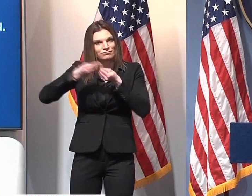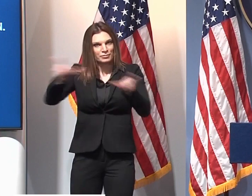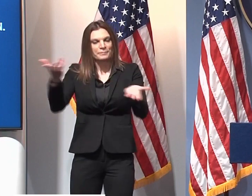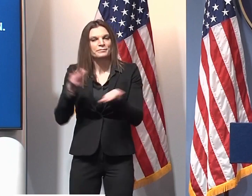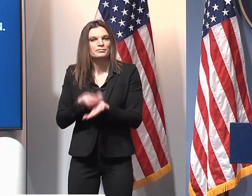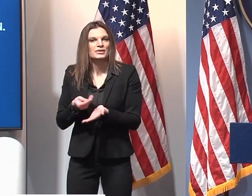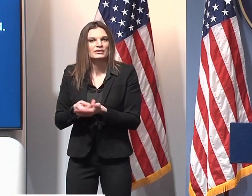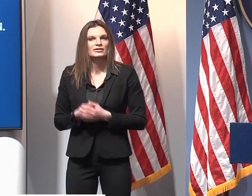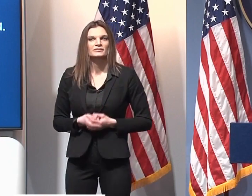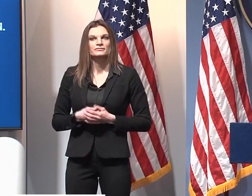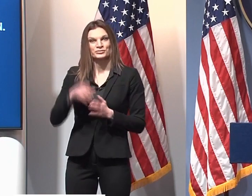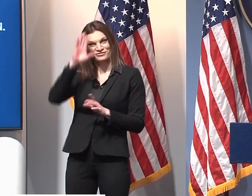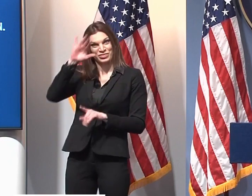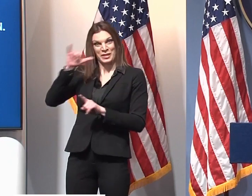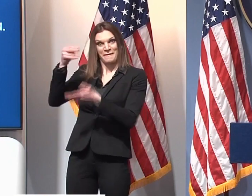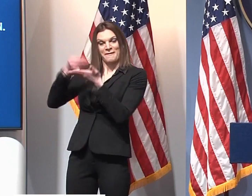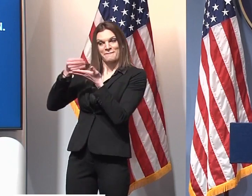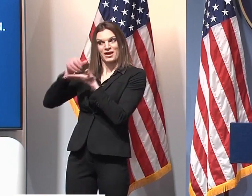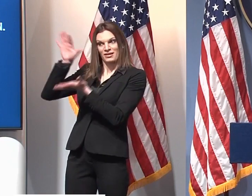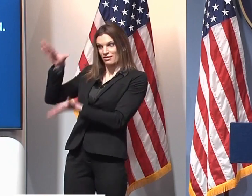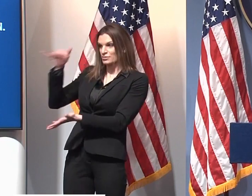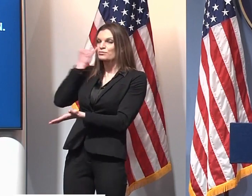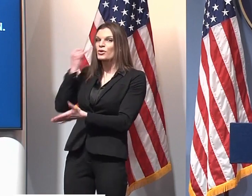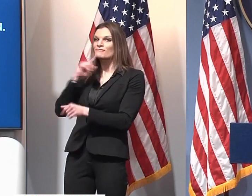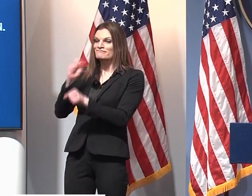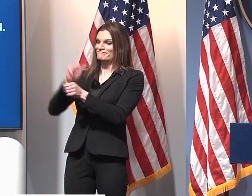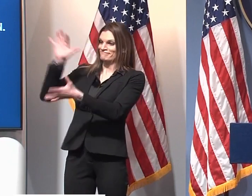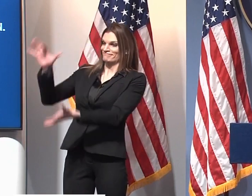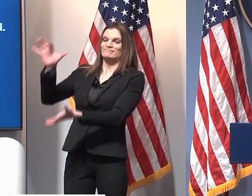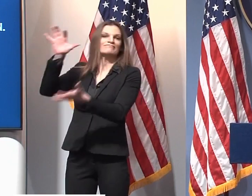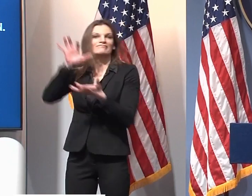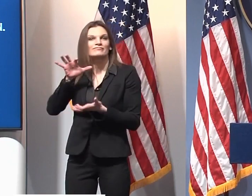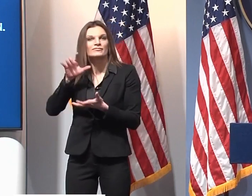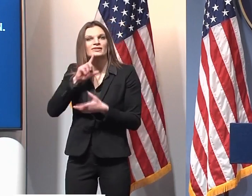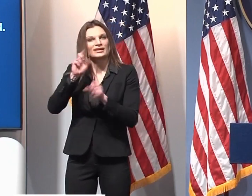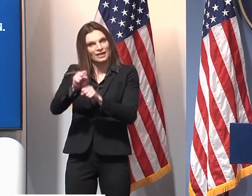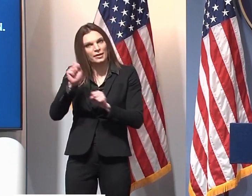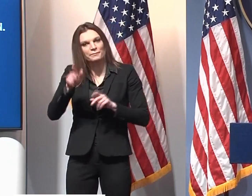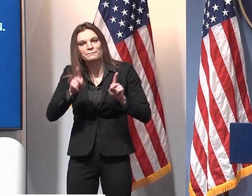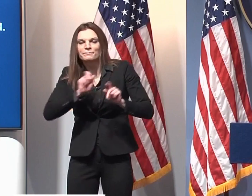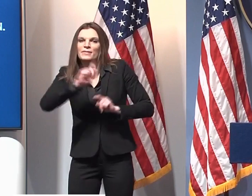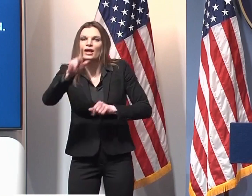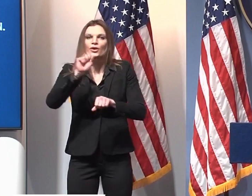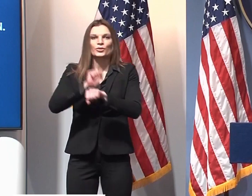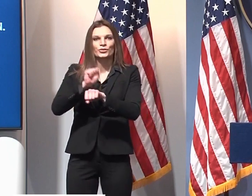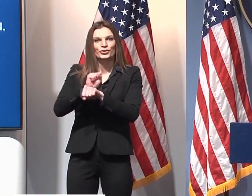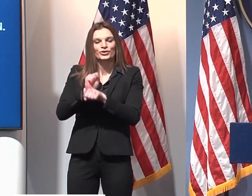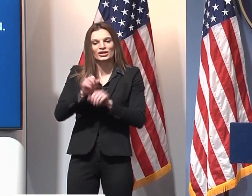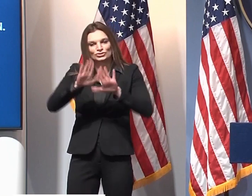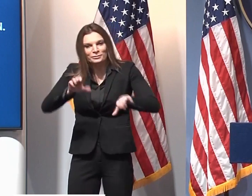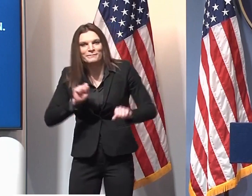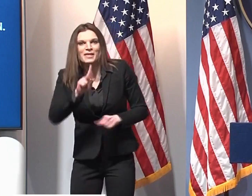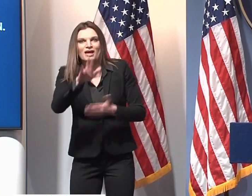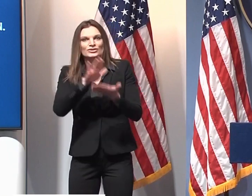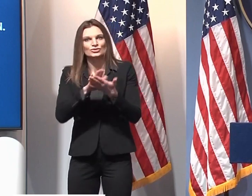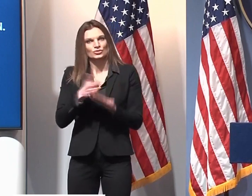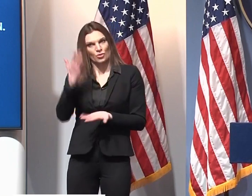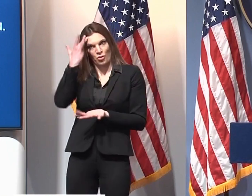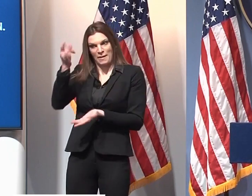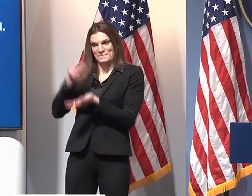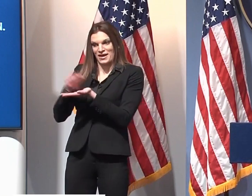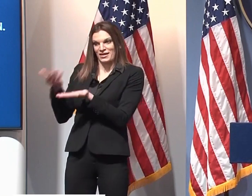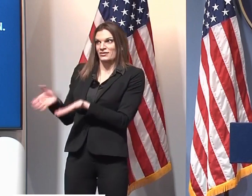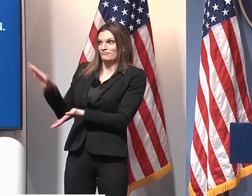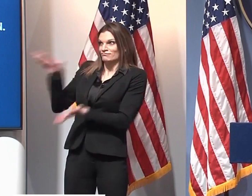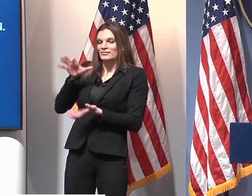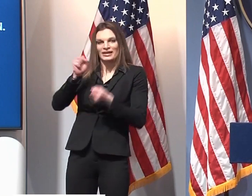putting people back to work, sending kids to school safely. We can do these things, but we need to have the resources to make sure